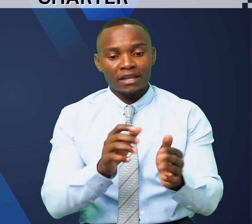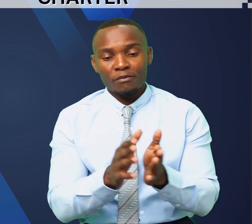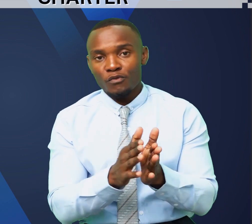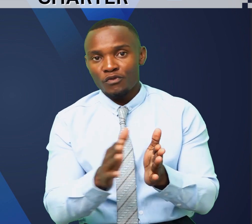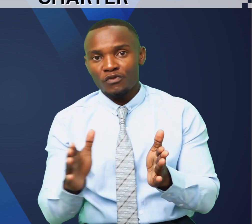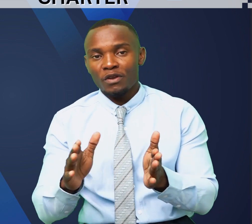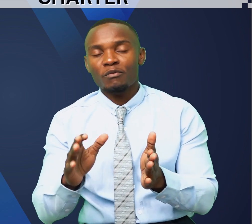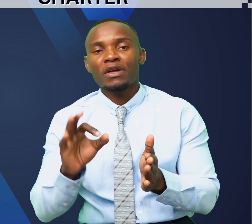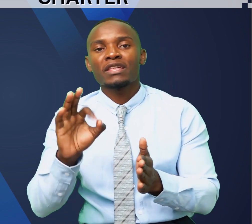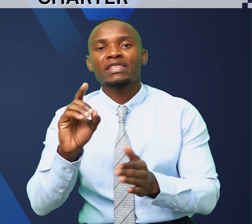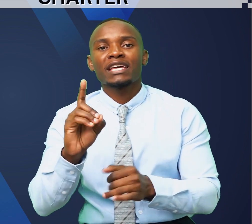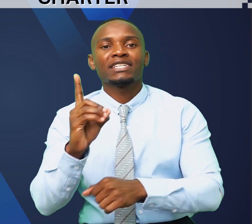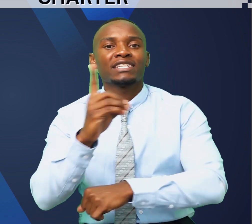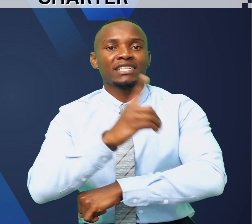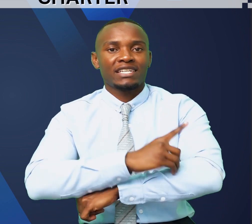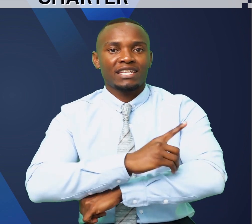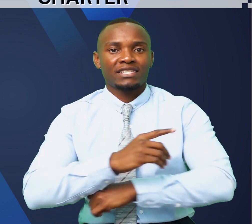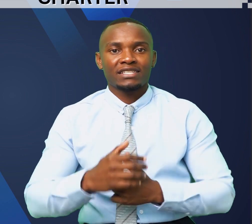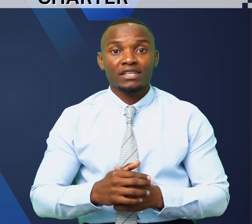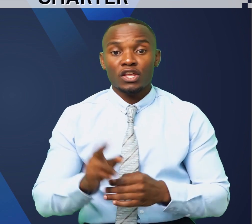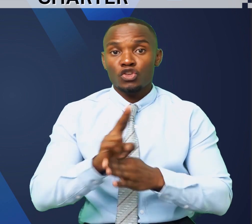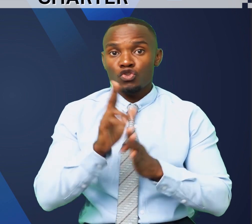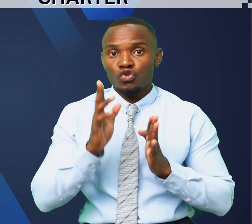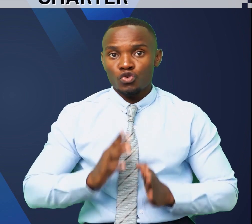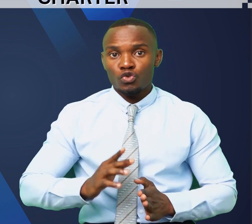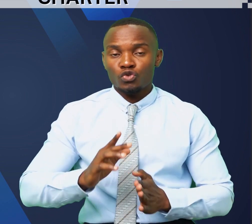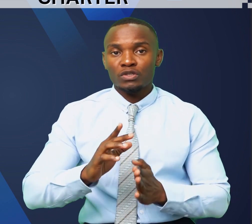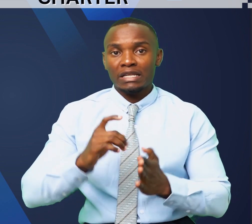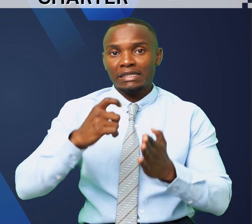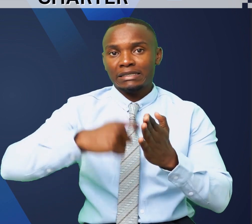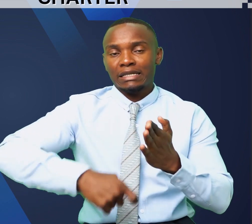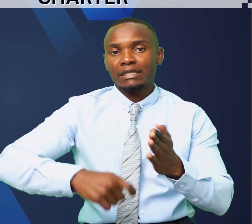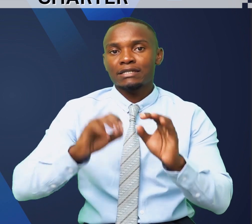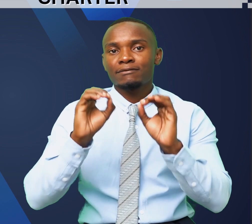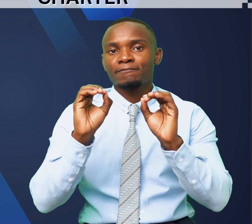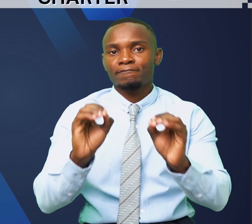Timeline, 30 days. User charges, nil.